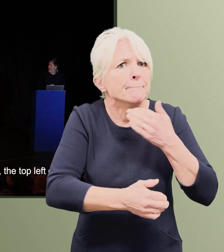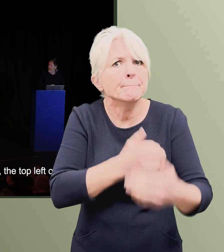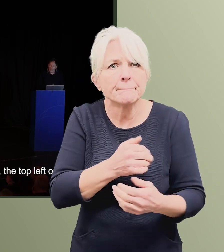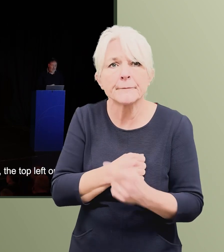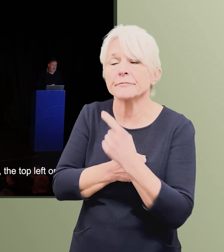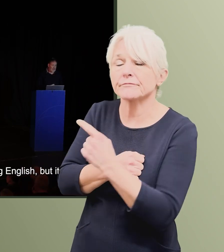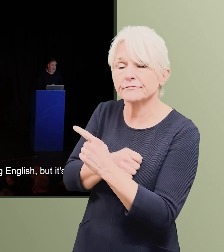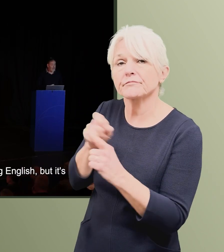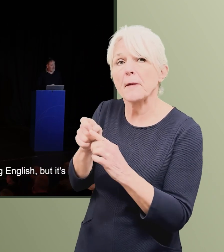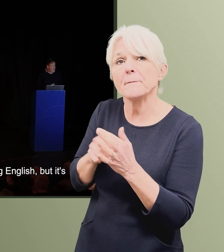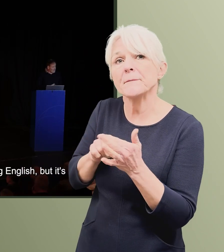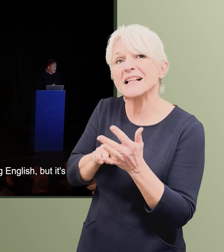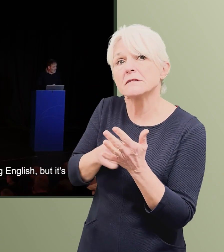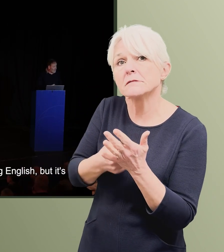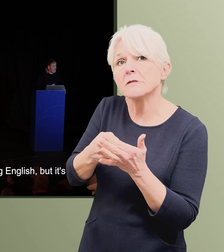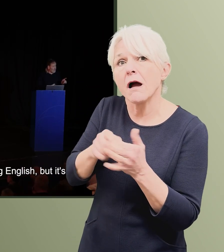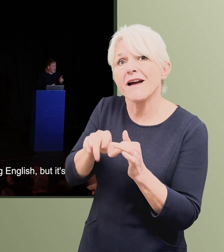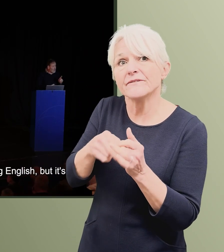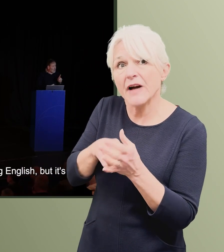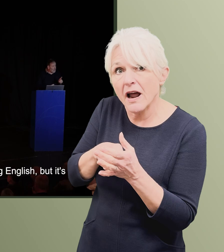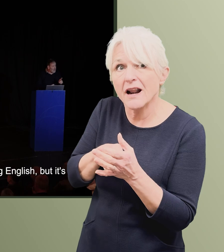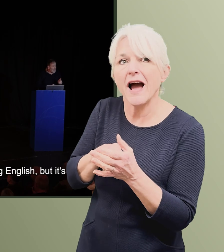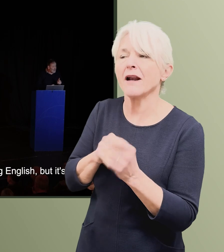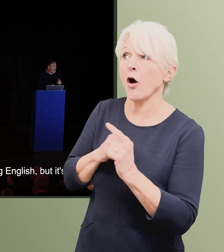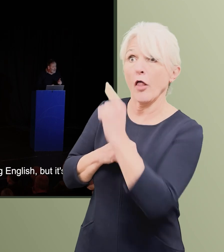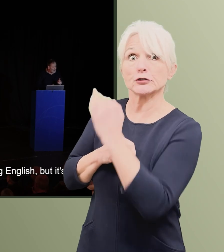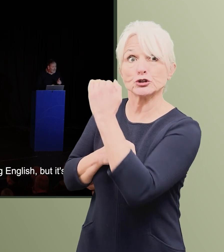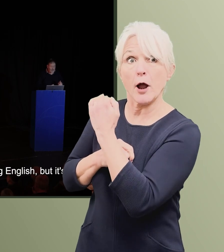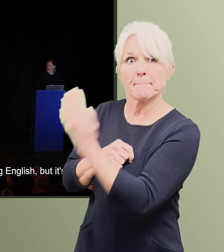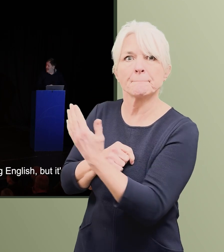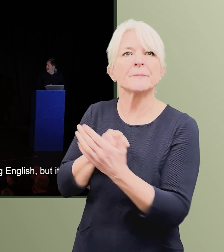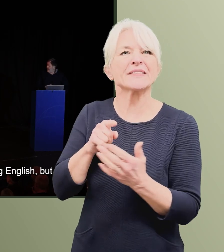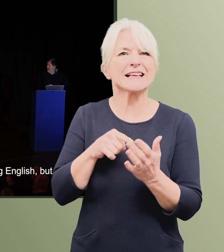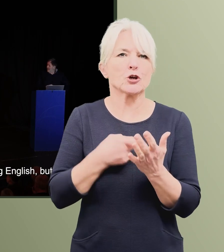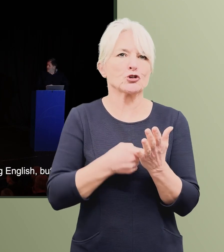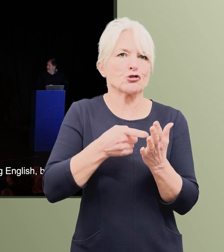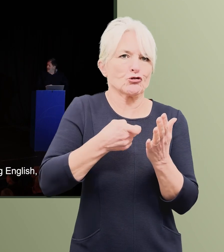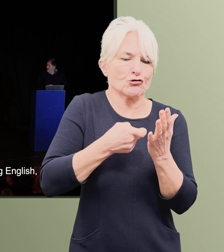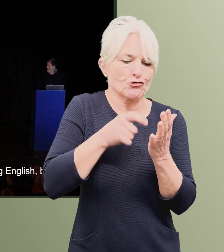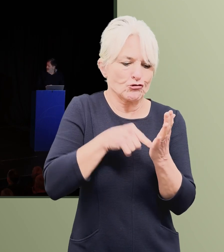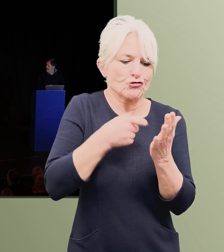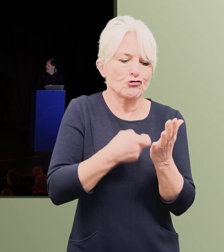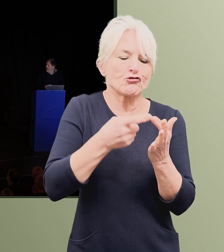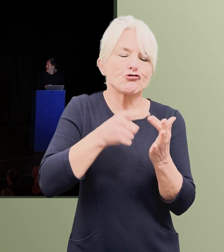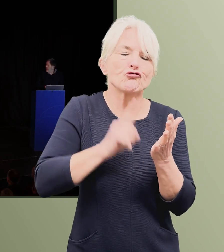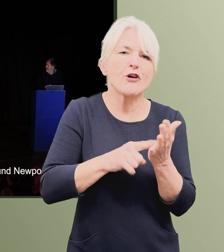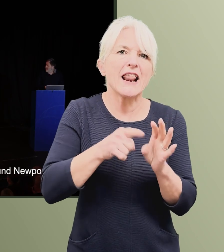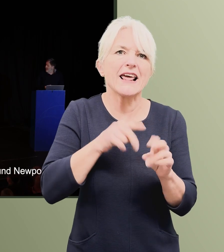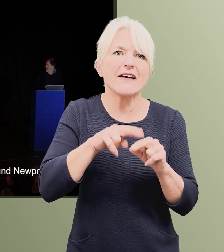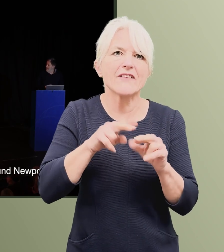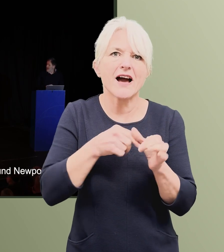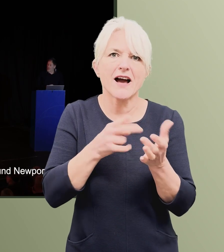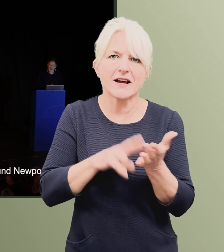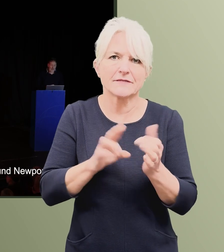left one, which is, I've got to say this correctly, I'm talking in Cymraeg English, but it's Lecky's Ribbit,